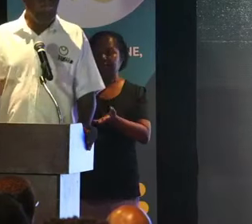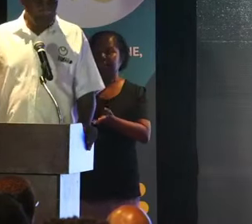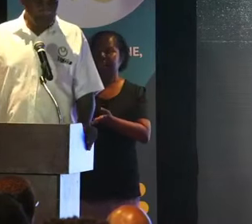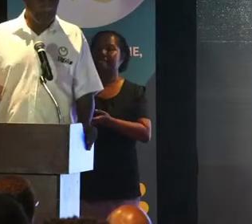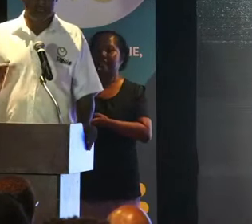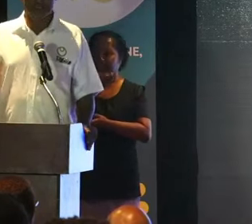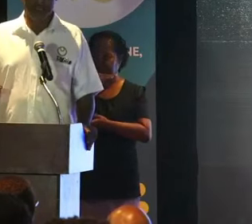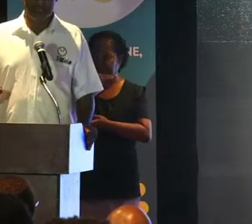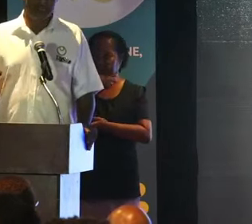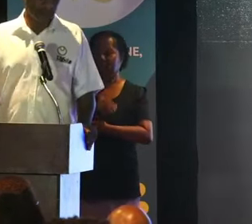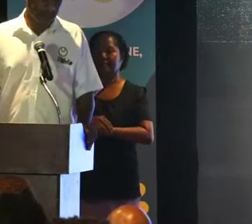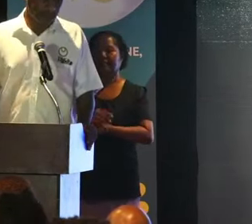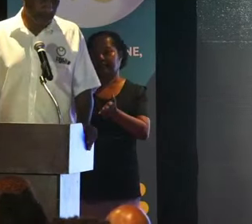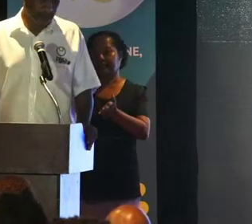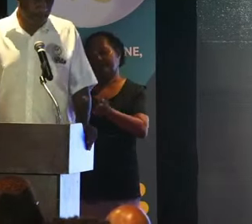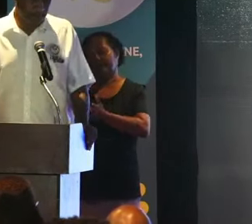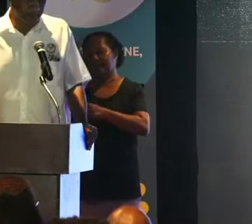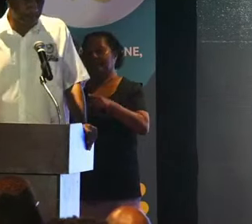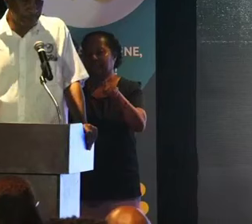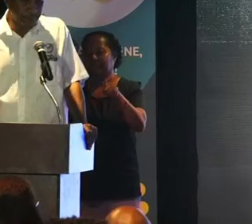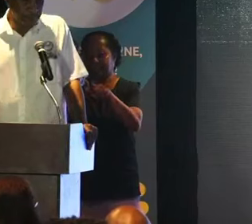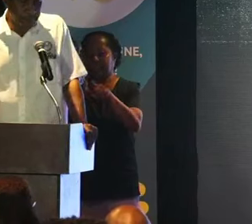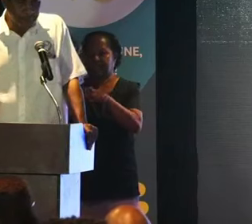Again, payment types are always the same.